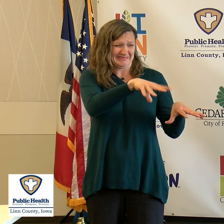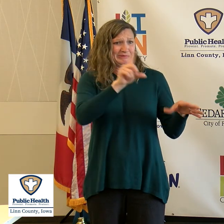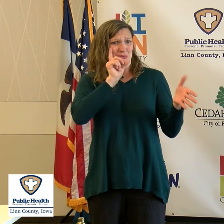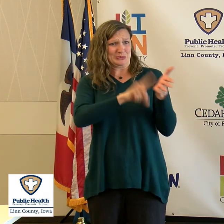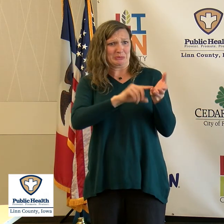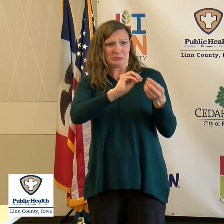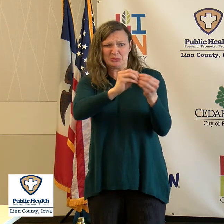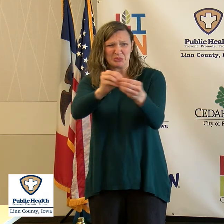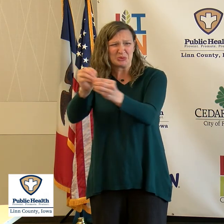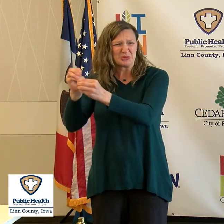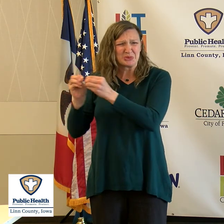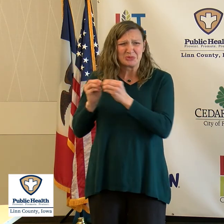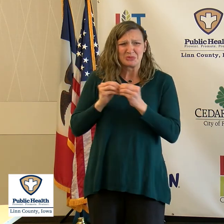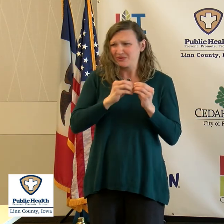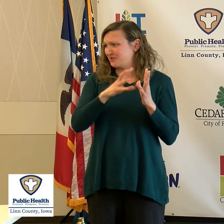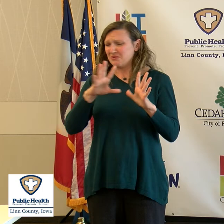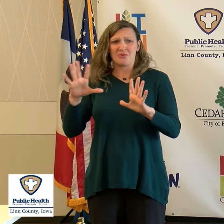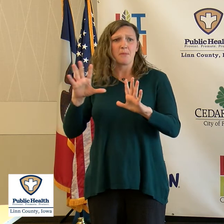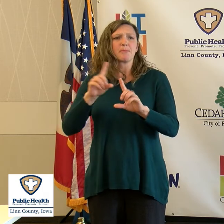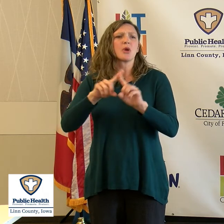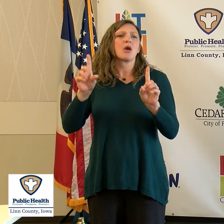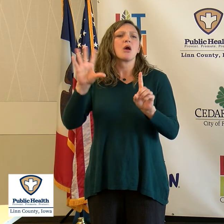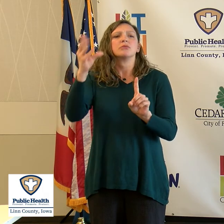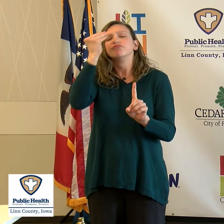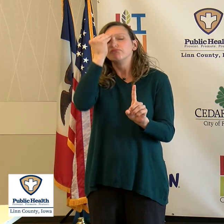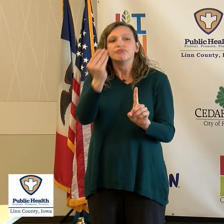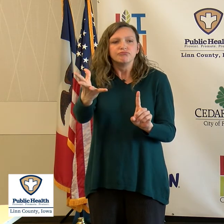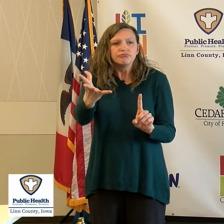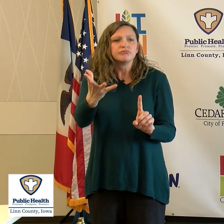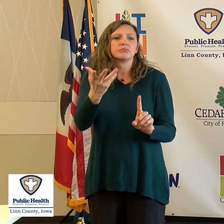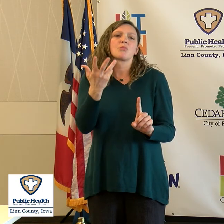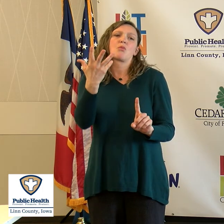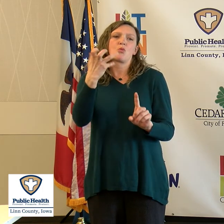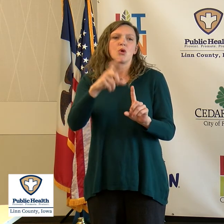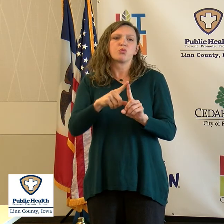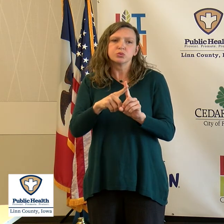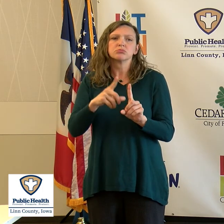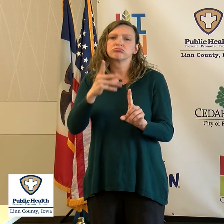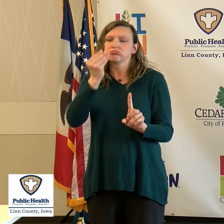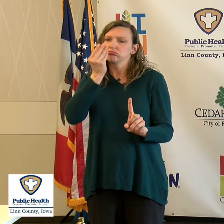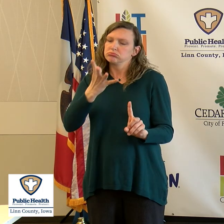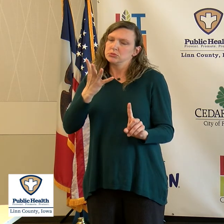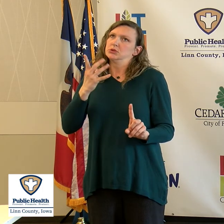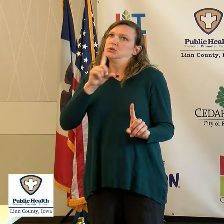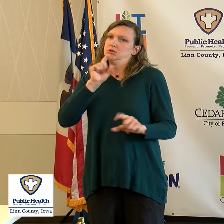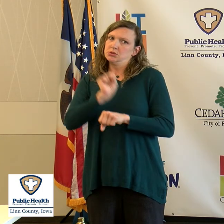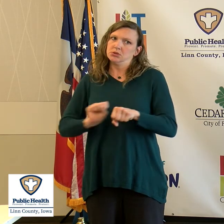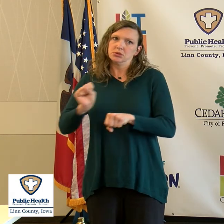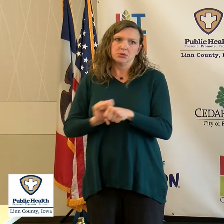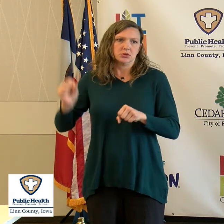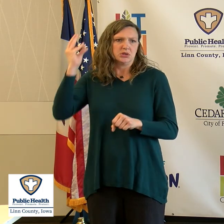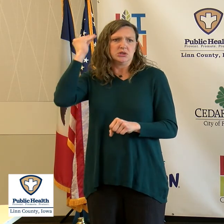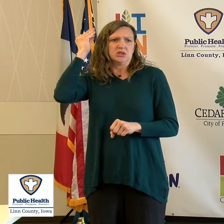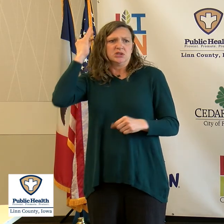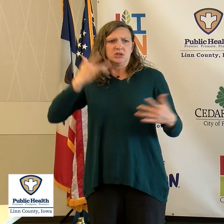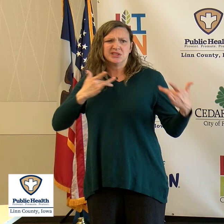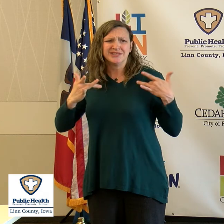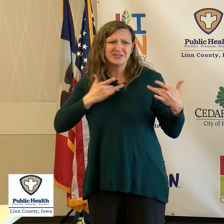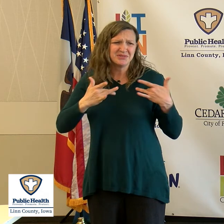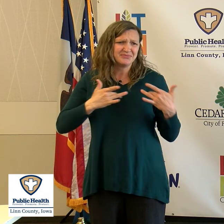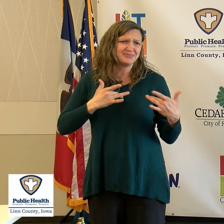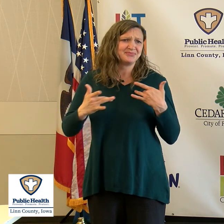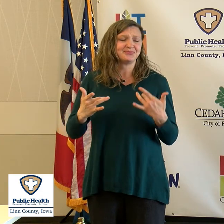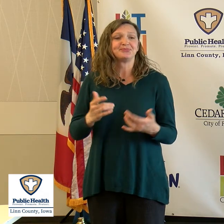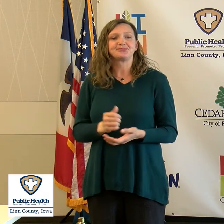about an issue that's been on my head and my heart for quite some time. I've mentioned this issue in earlier briefings,